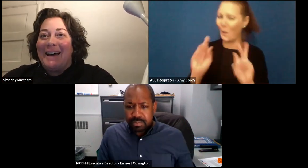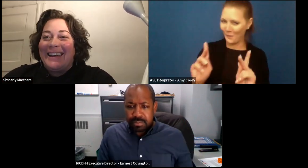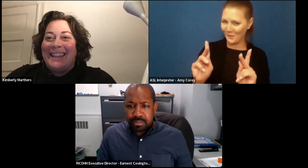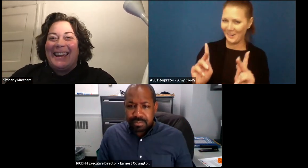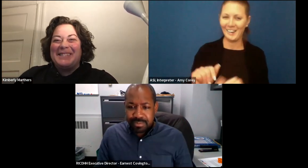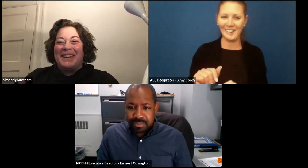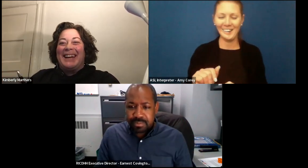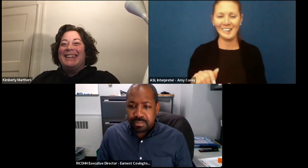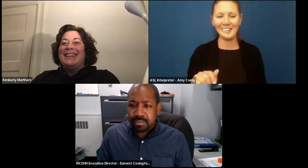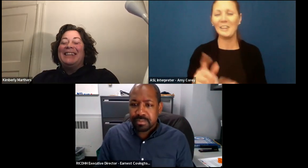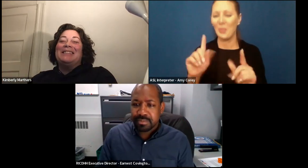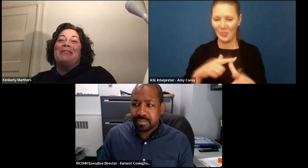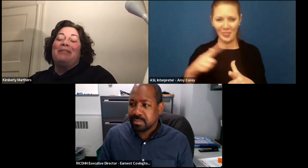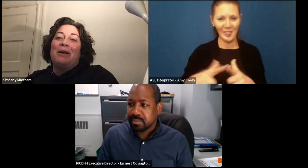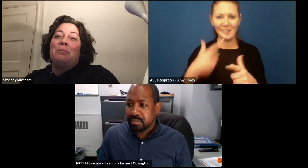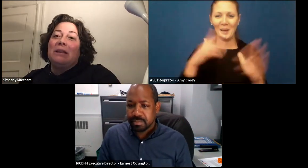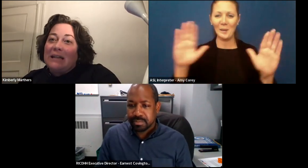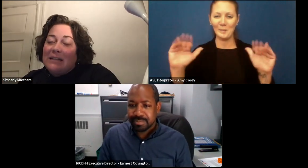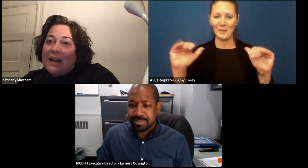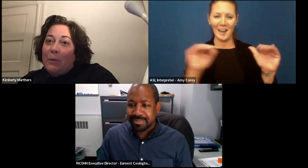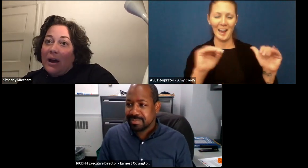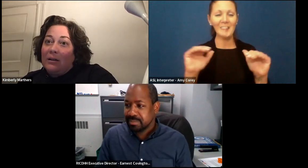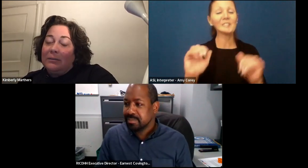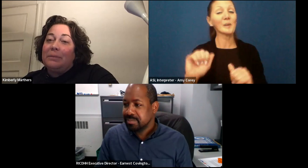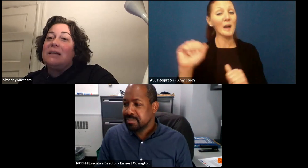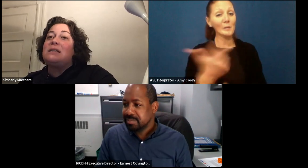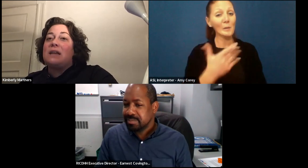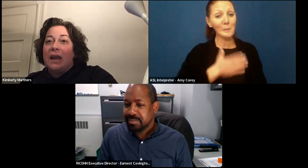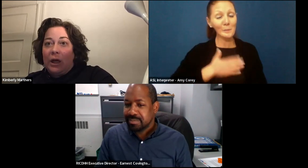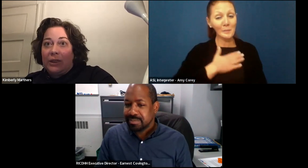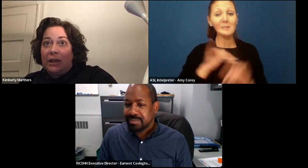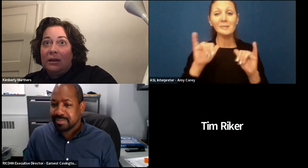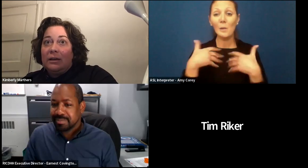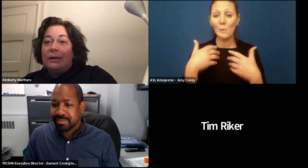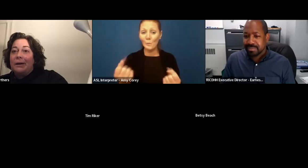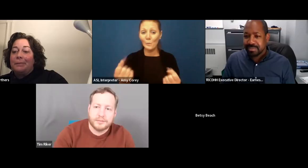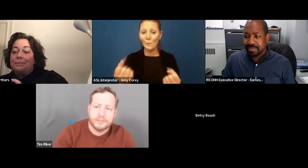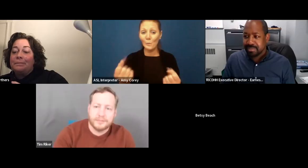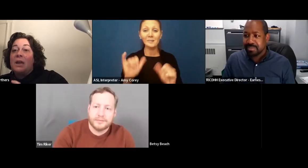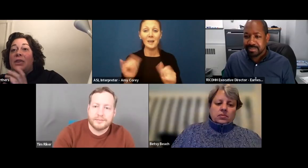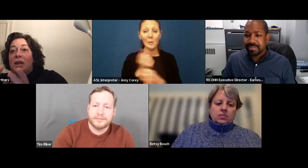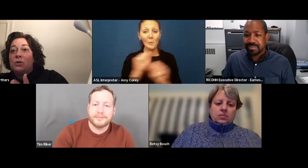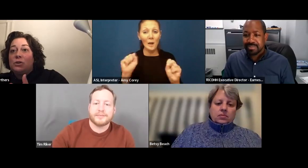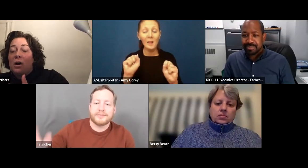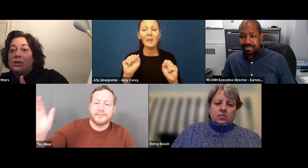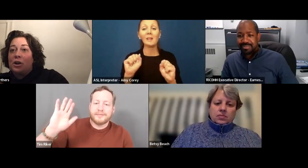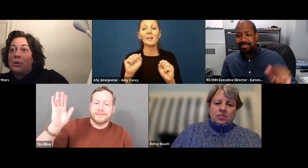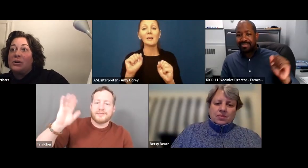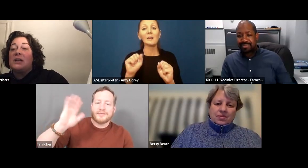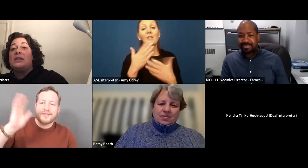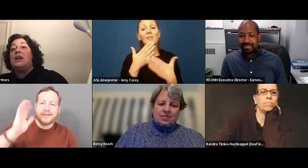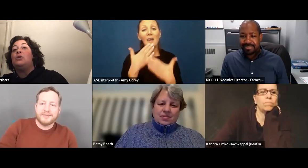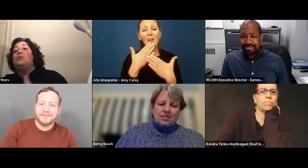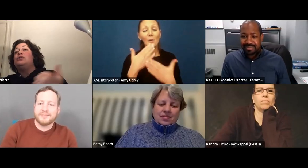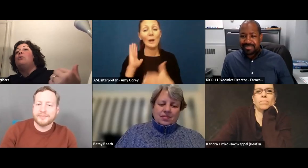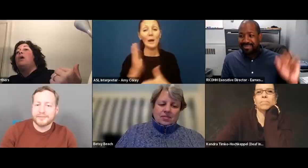say goodbye, that's fine. So everyone, please stay well, please stay healthy. And thank you to our